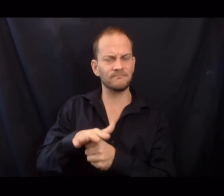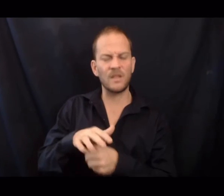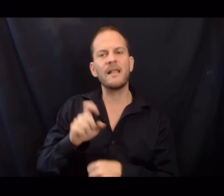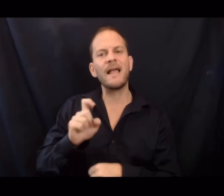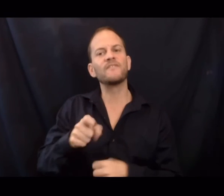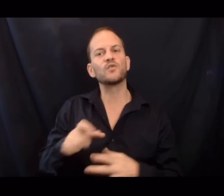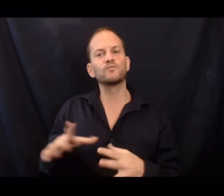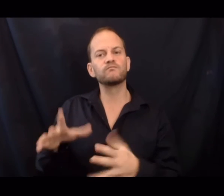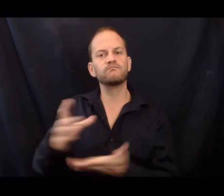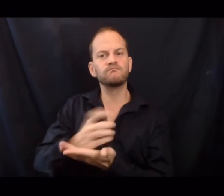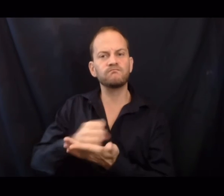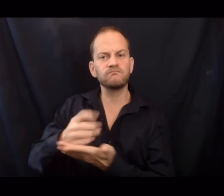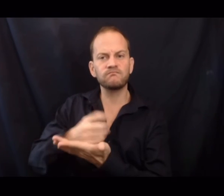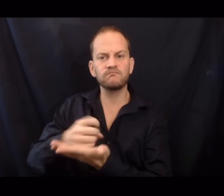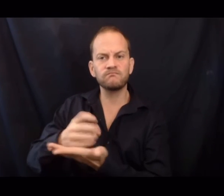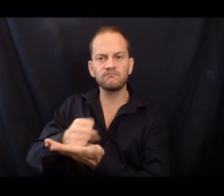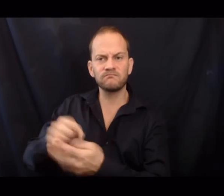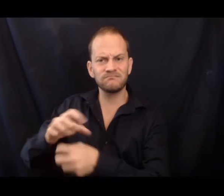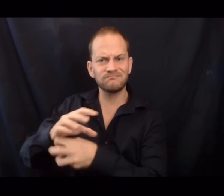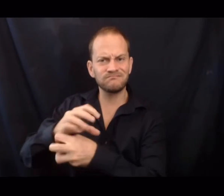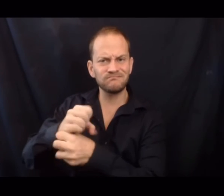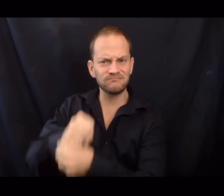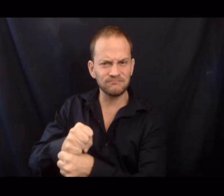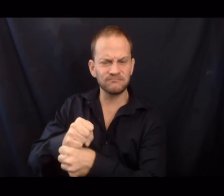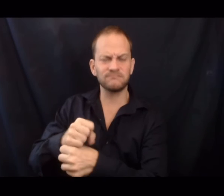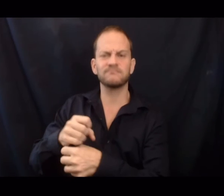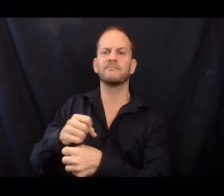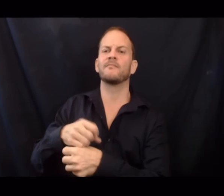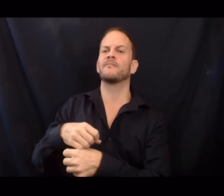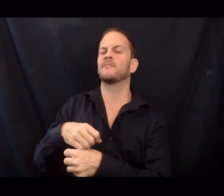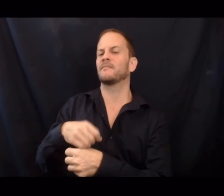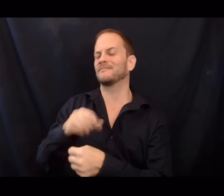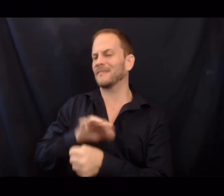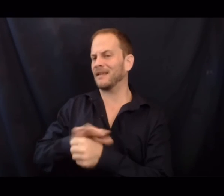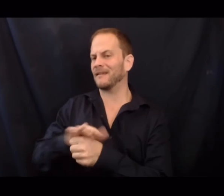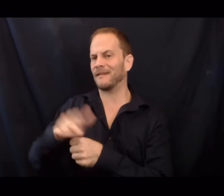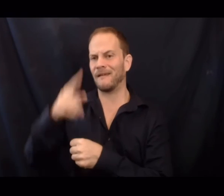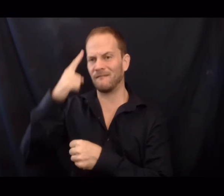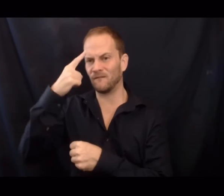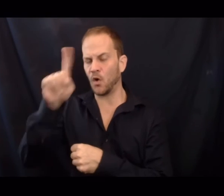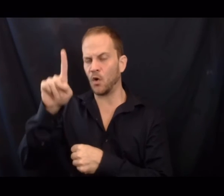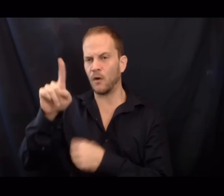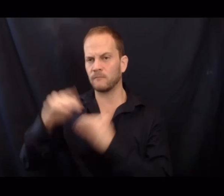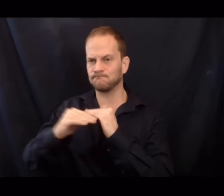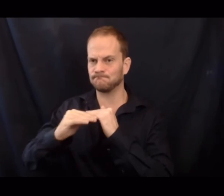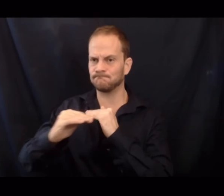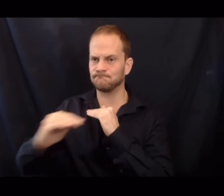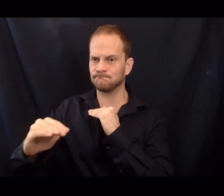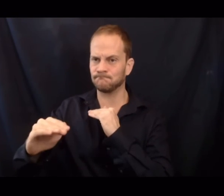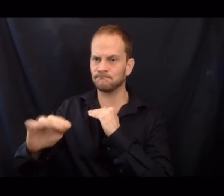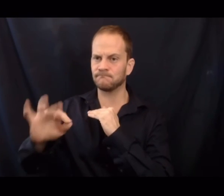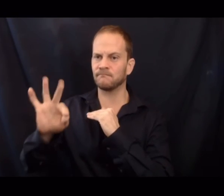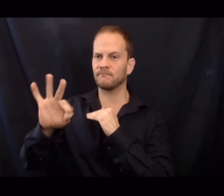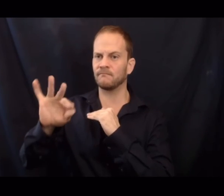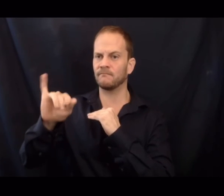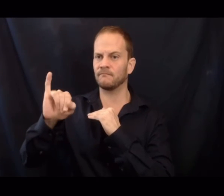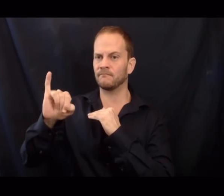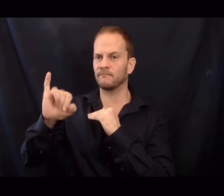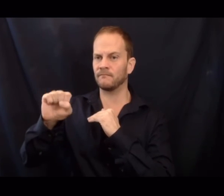enough of it there to sustain a reaction of fission. And we'll talk about this fission reaction in just a bit. It's